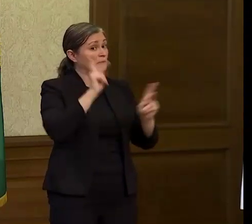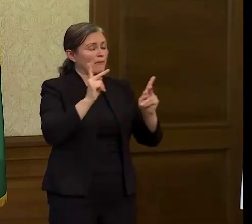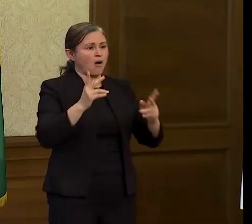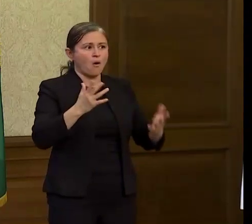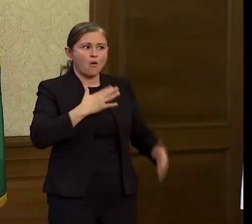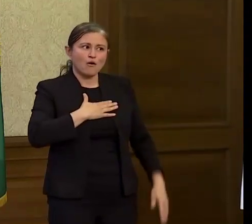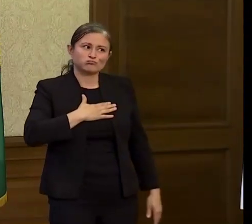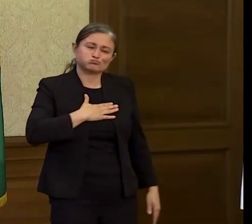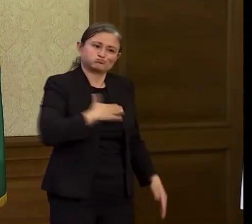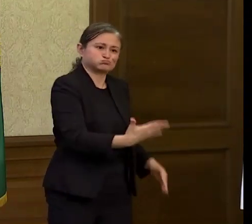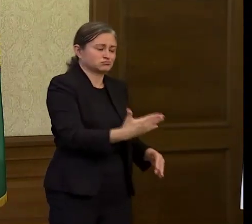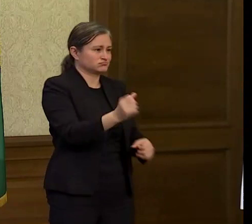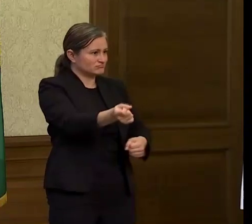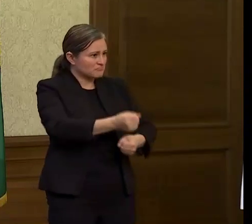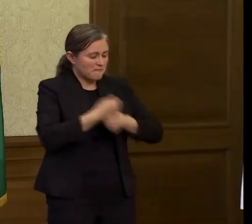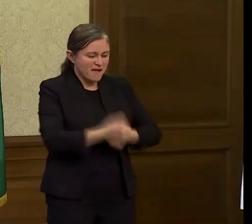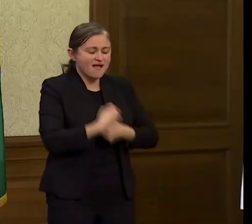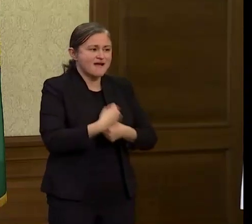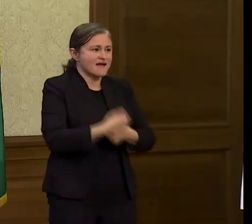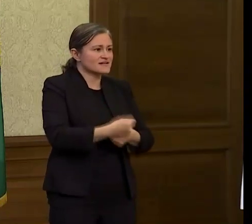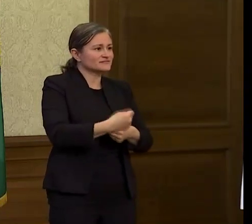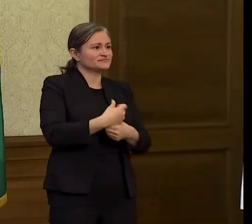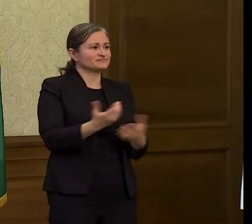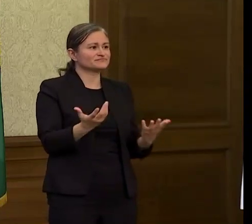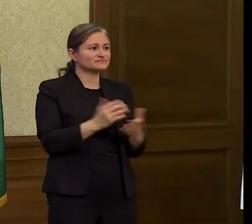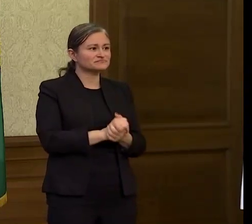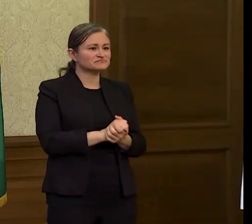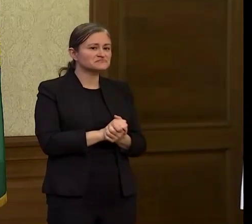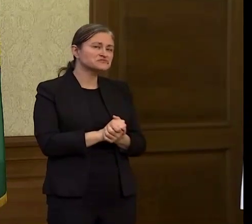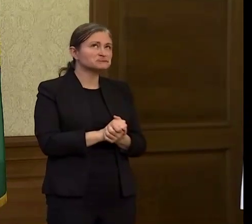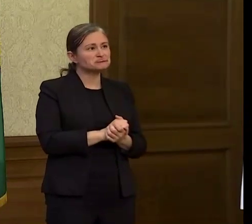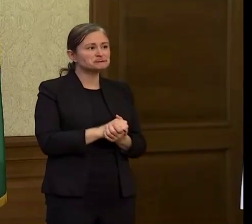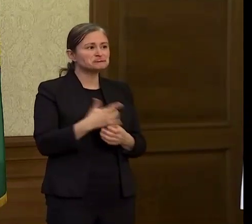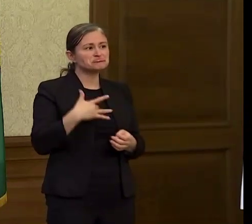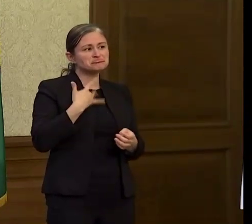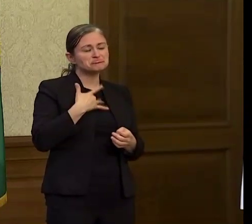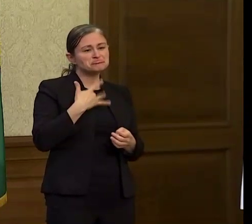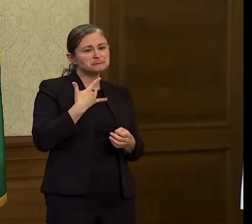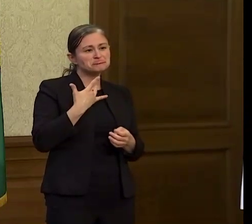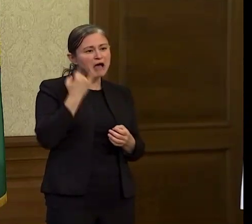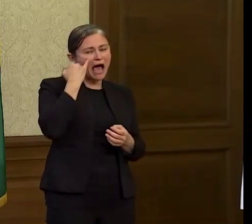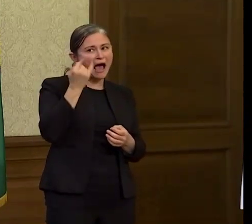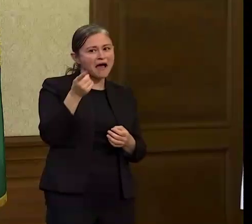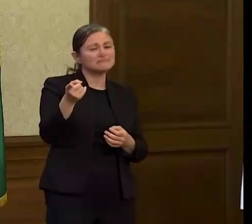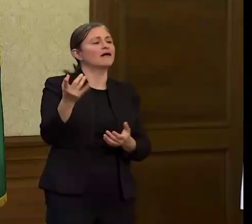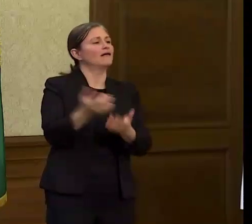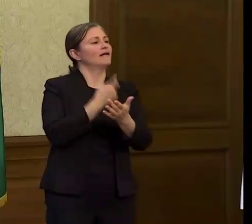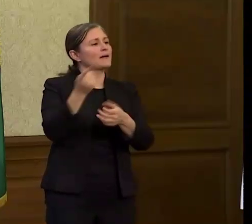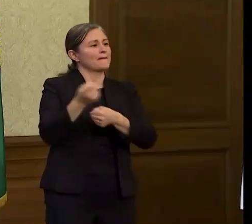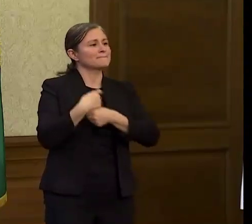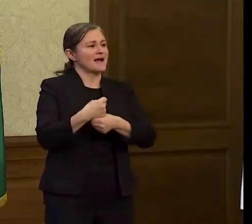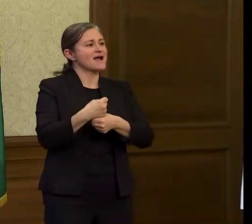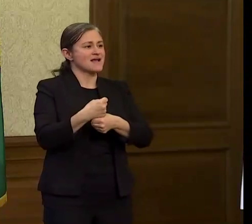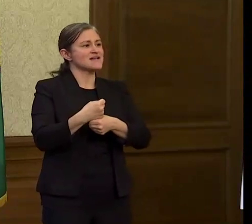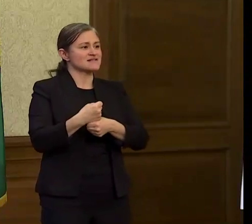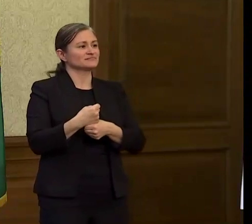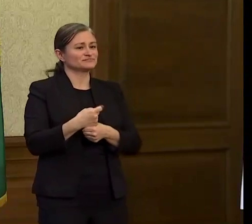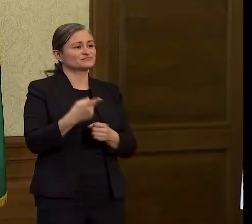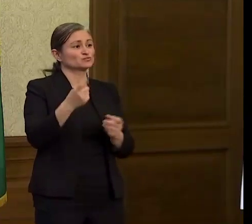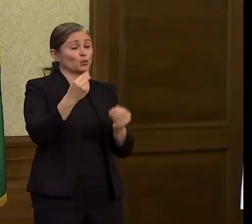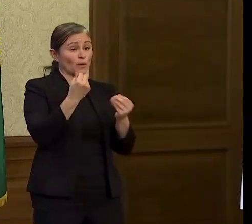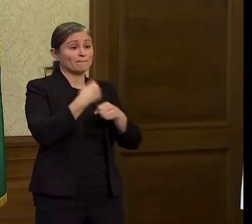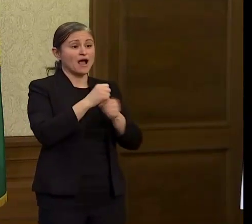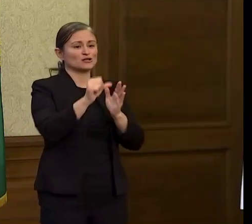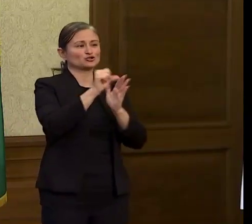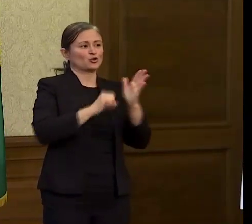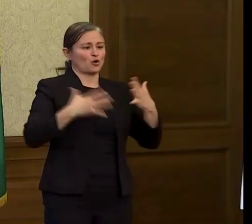glad that we've been creative enough to do this. And I'm told that they're doing surgical gowns now, but they're looking for the